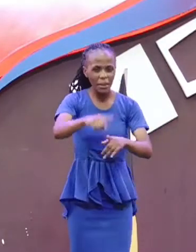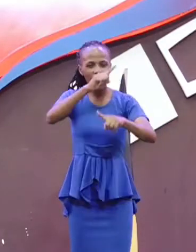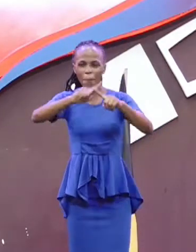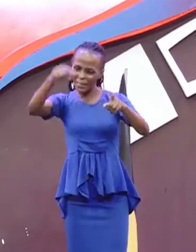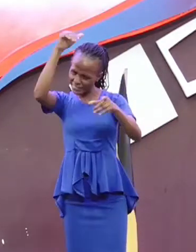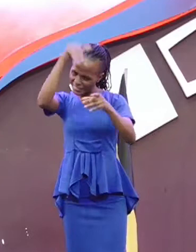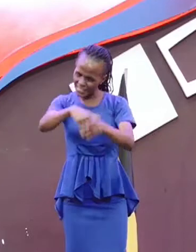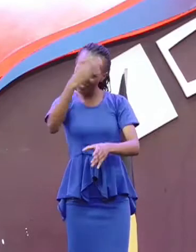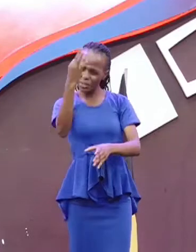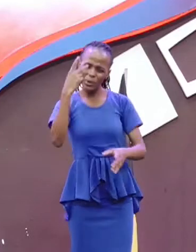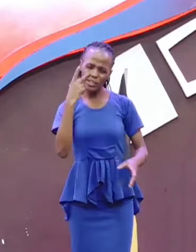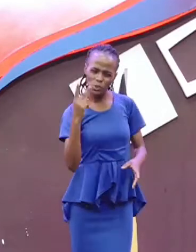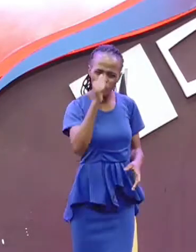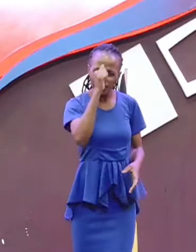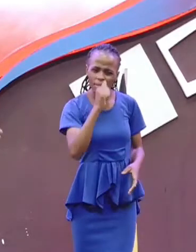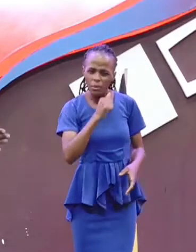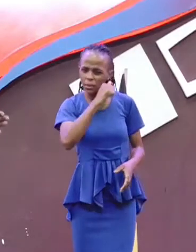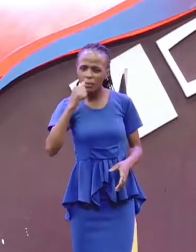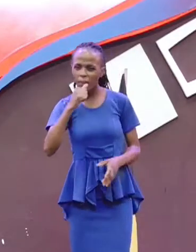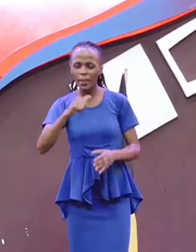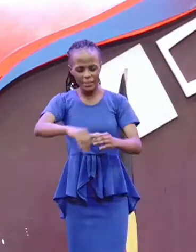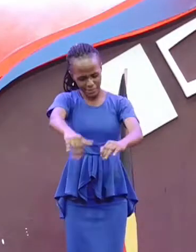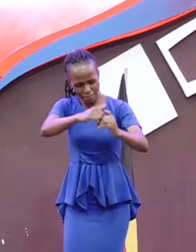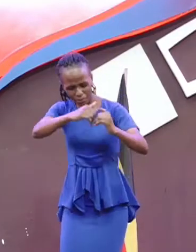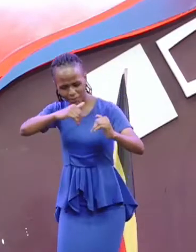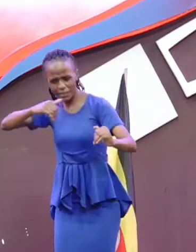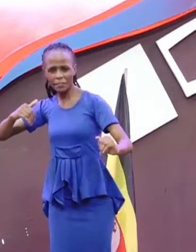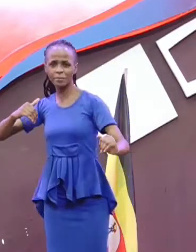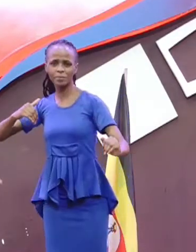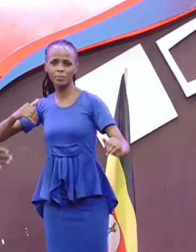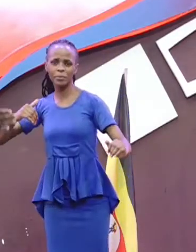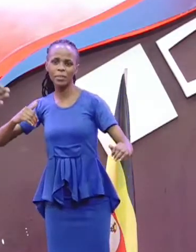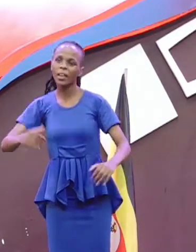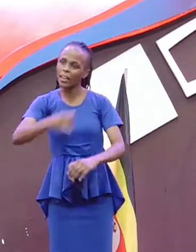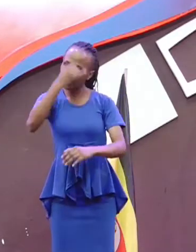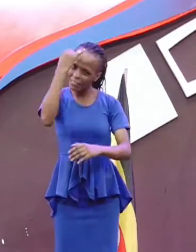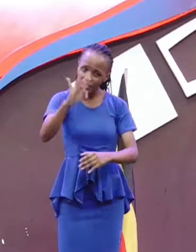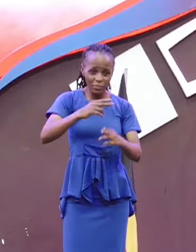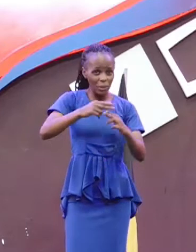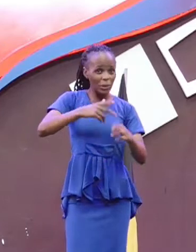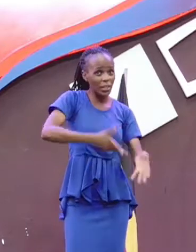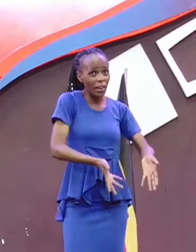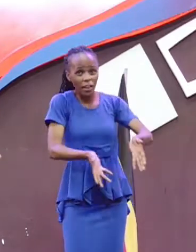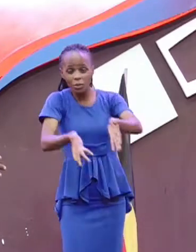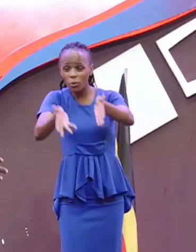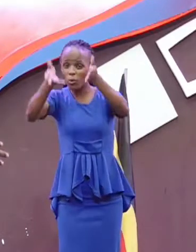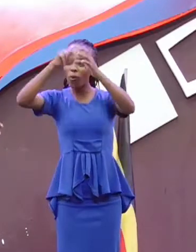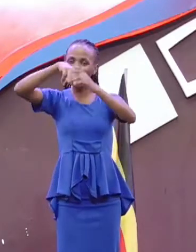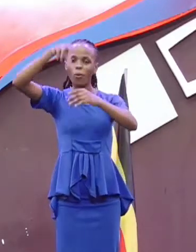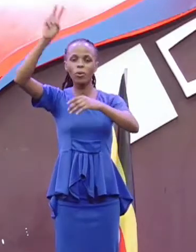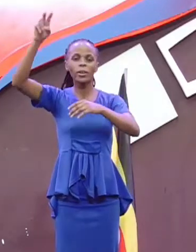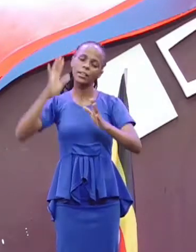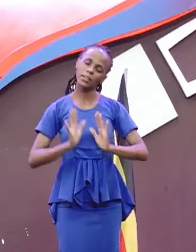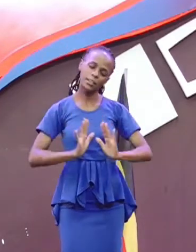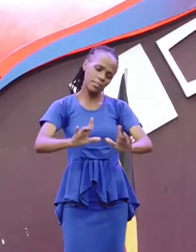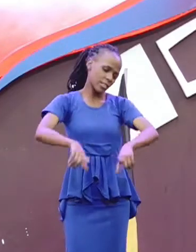it. But of those he saw a secret, he separated them. Even though he had left, he